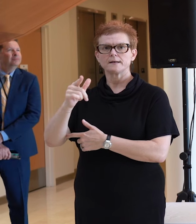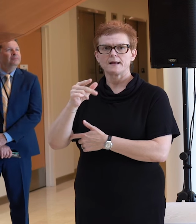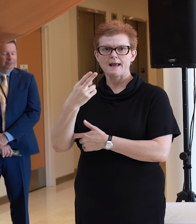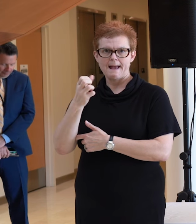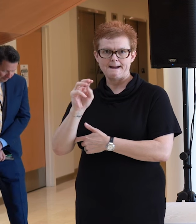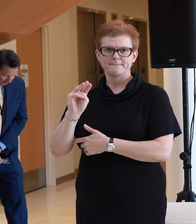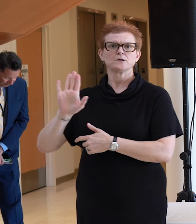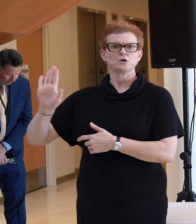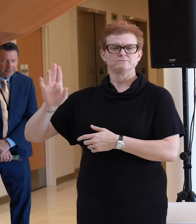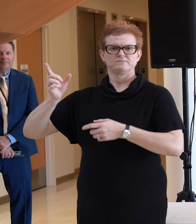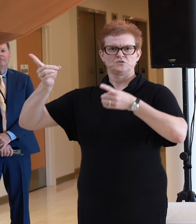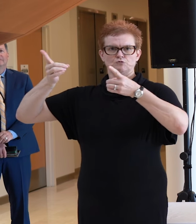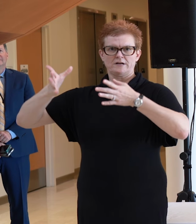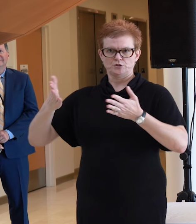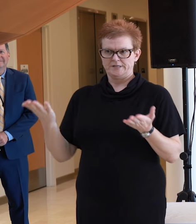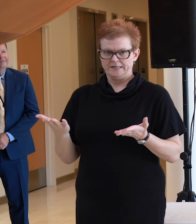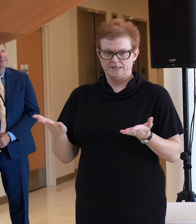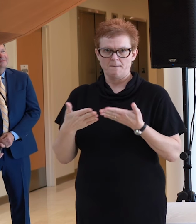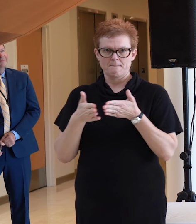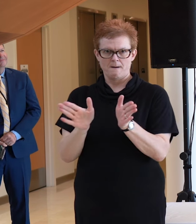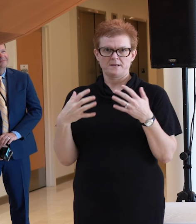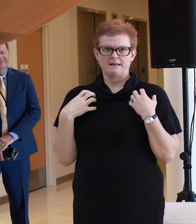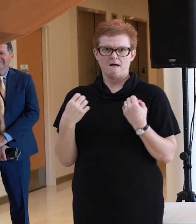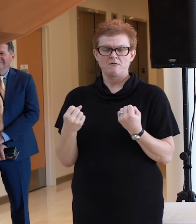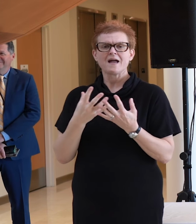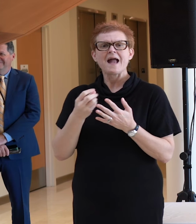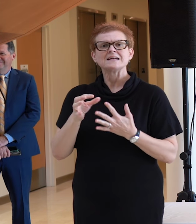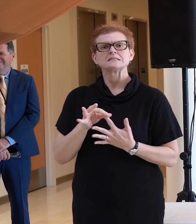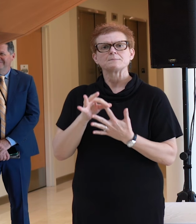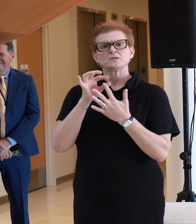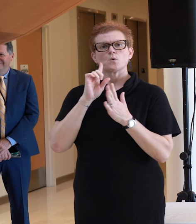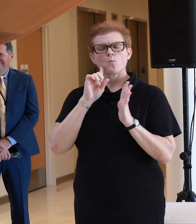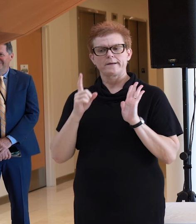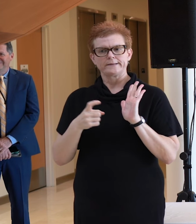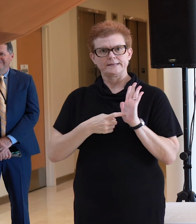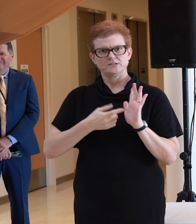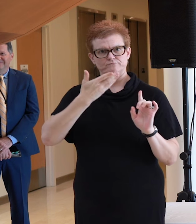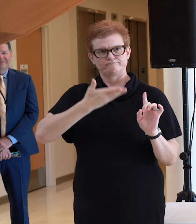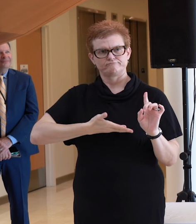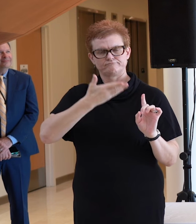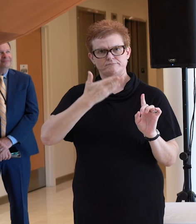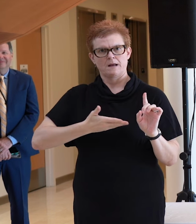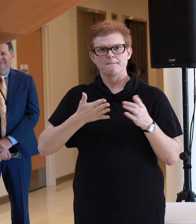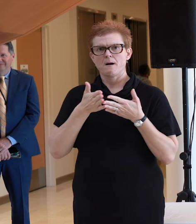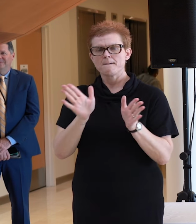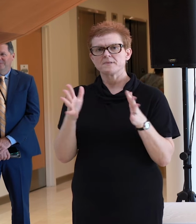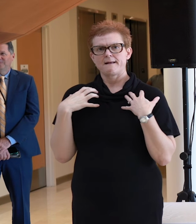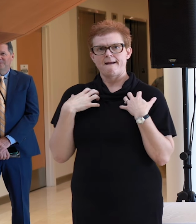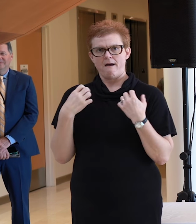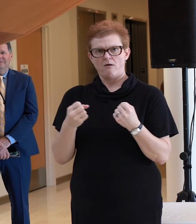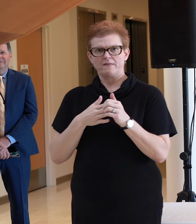perspective of the department and a special recognition of one of our public health pioneers.